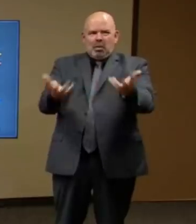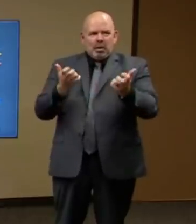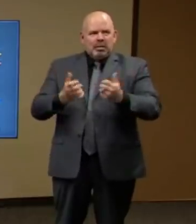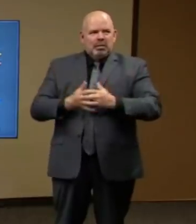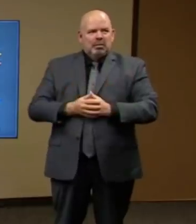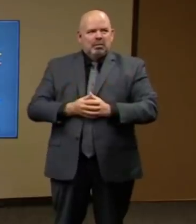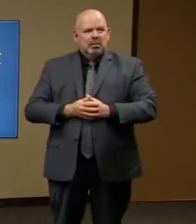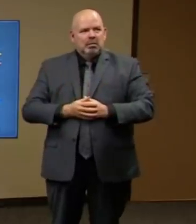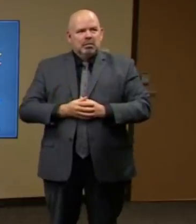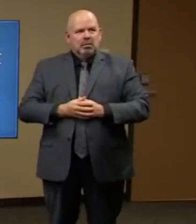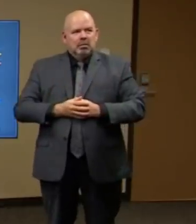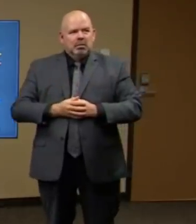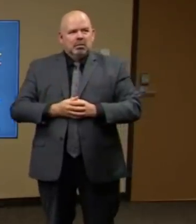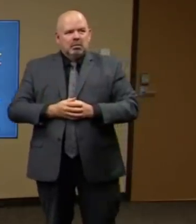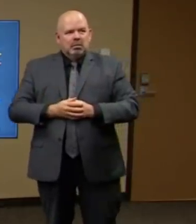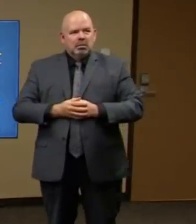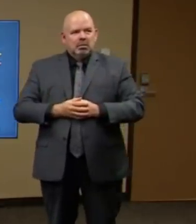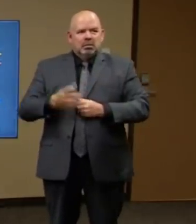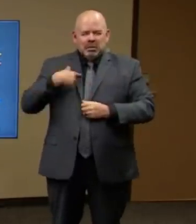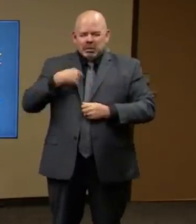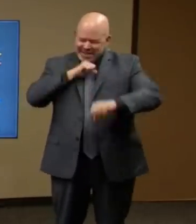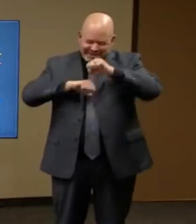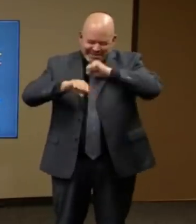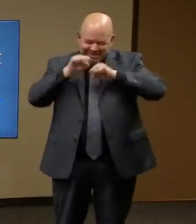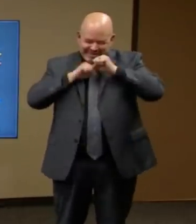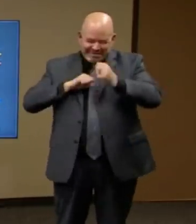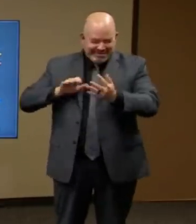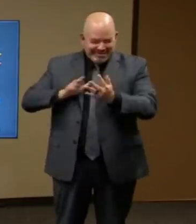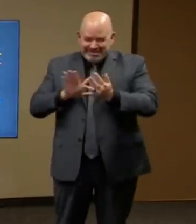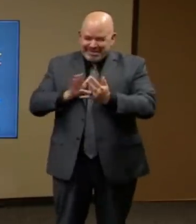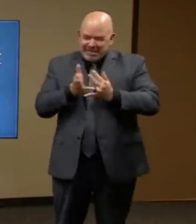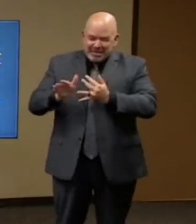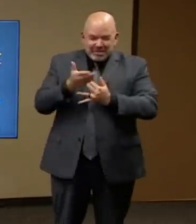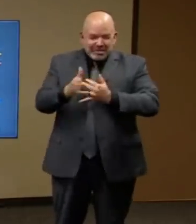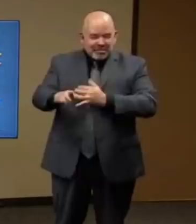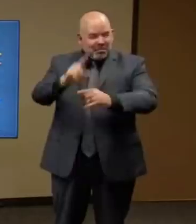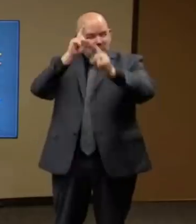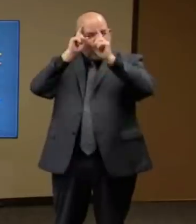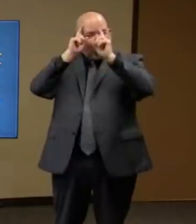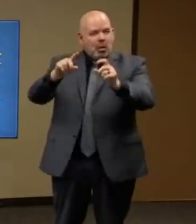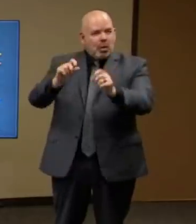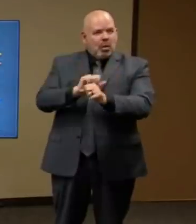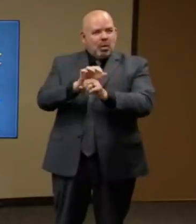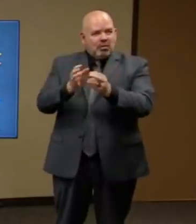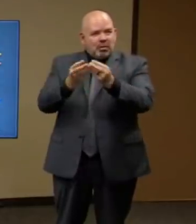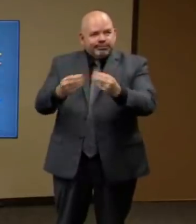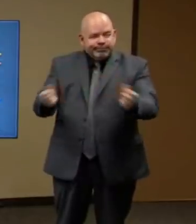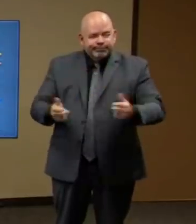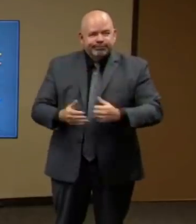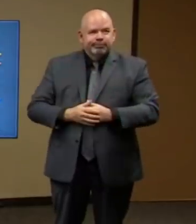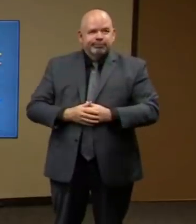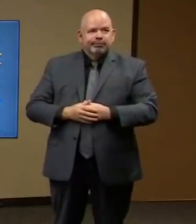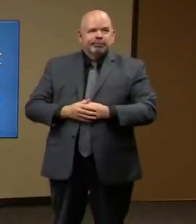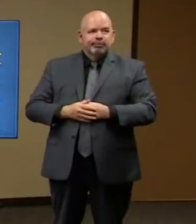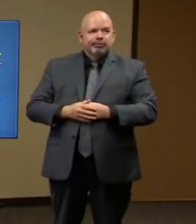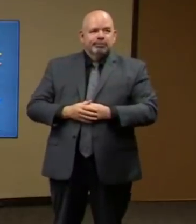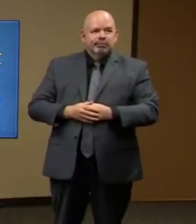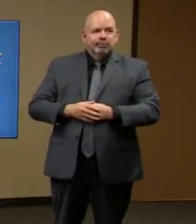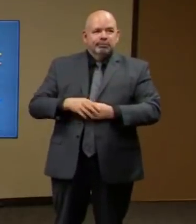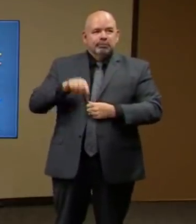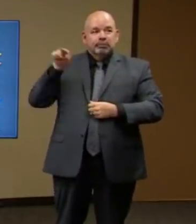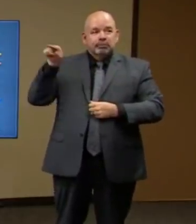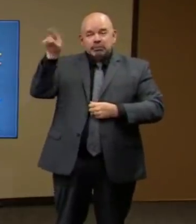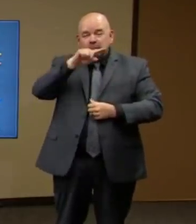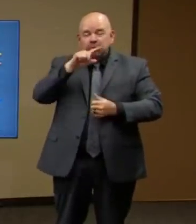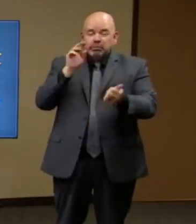This masking, these doctors are saying that this masking is the single most important thing that we can do to protect one another.